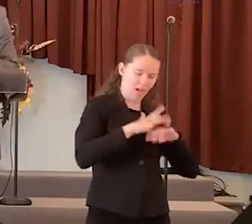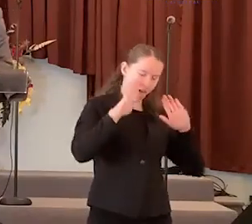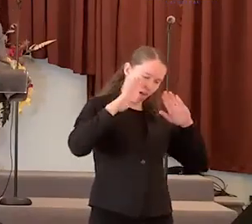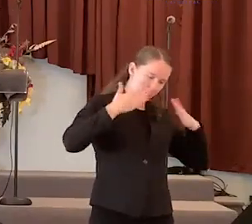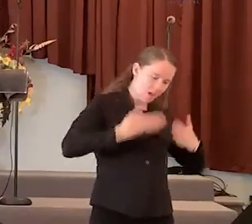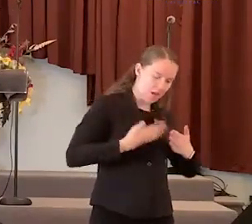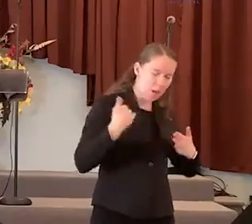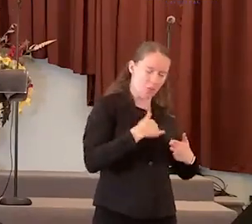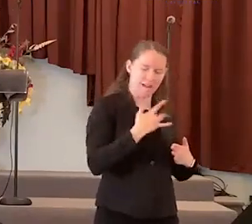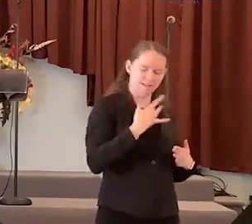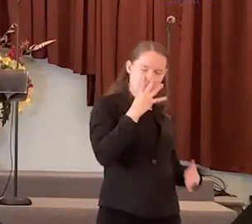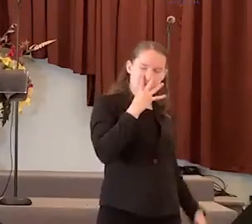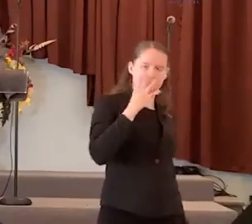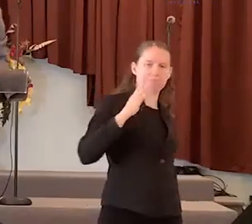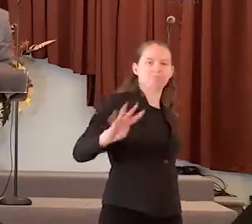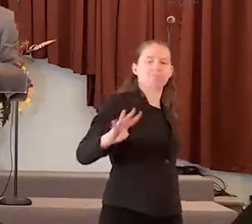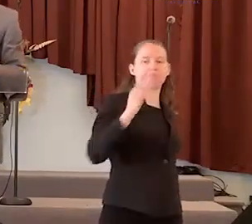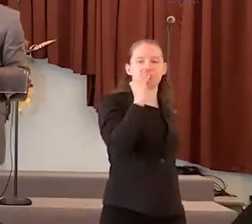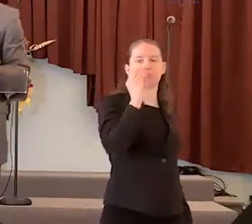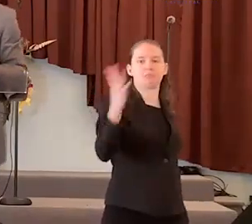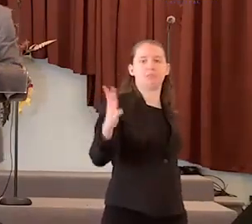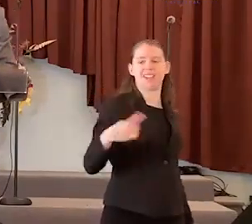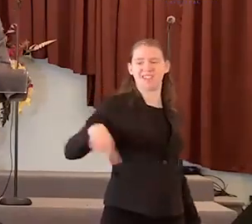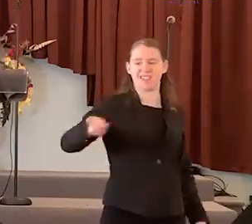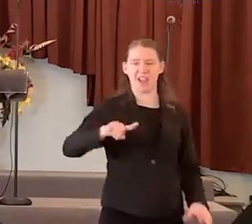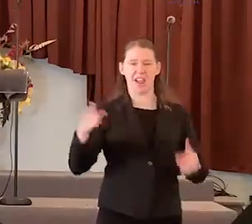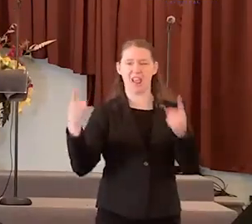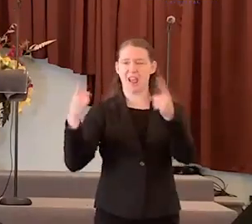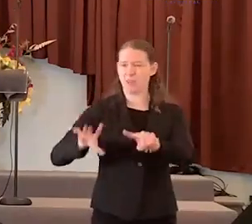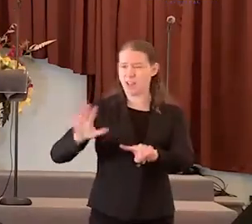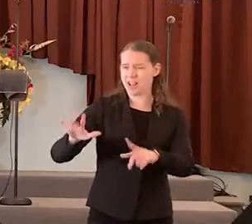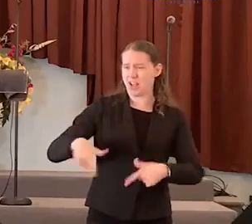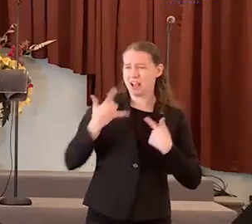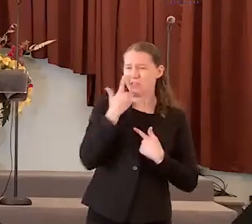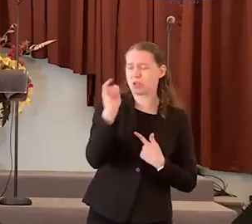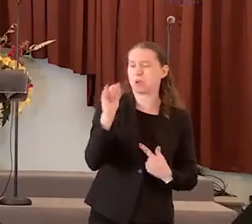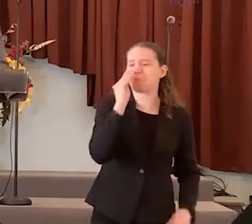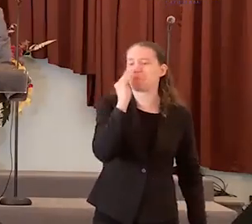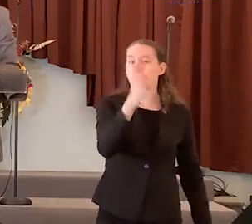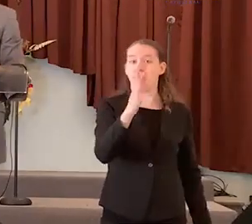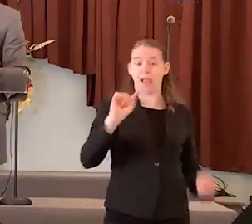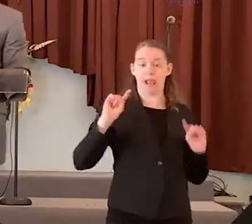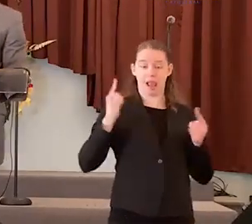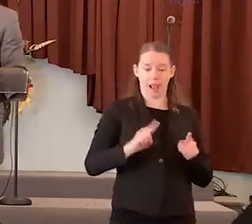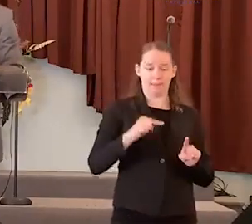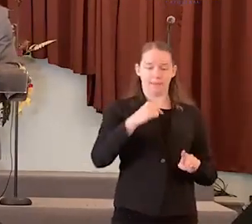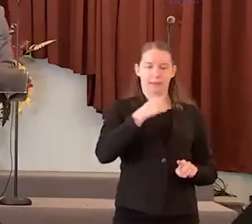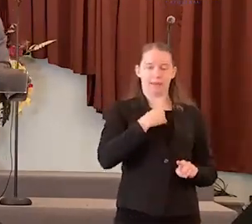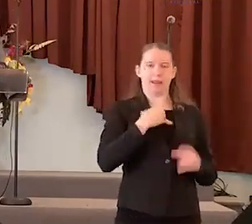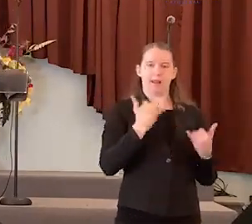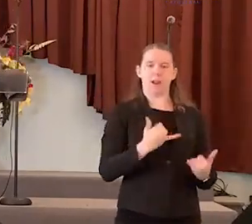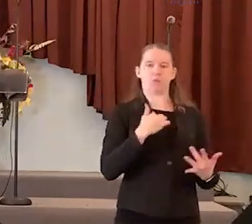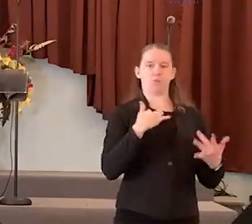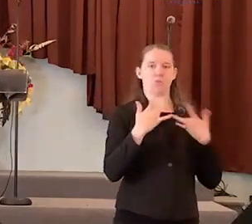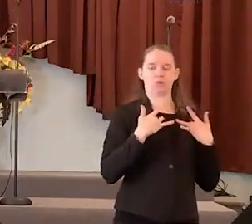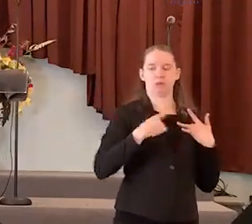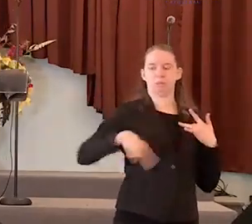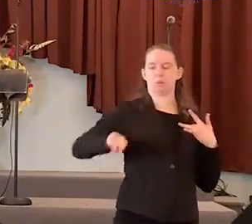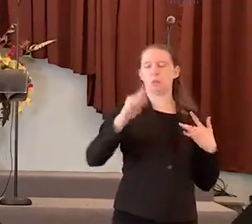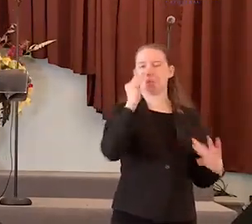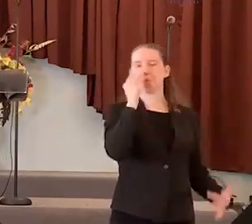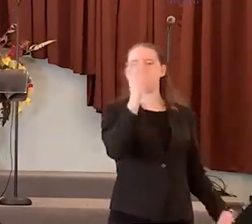sense of apathy, not caring what happens to others unless it happens to ourselves. But when we